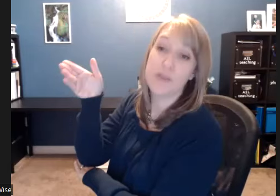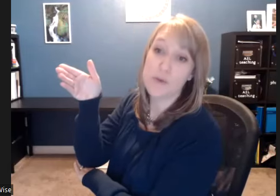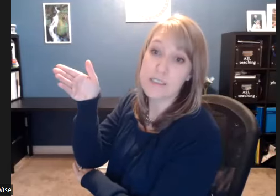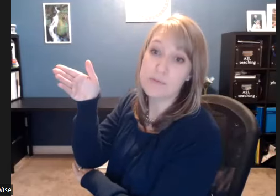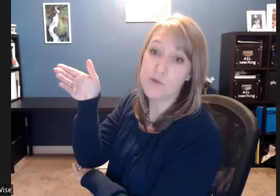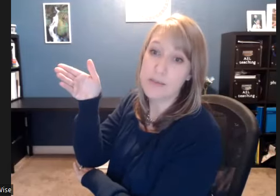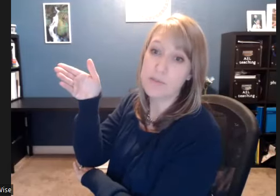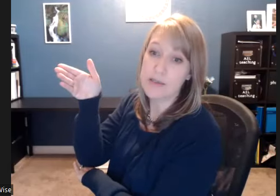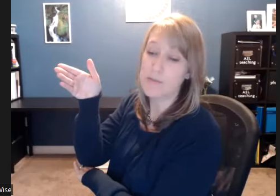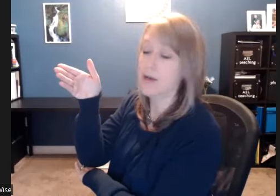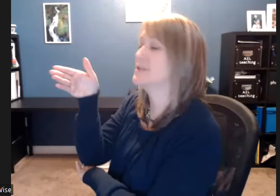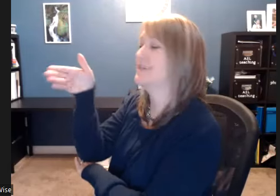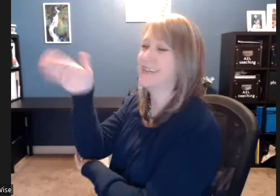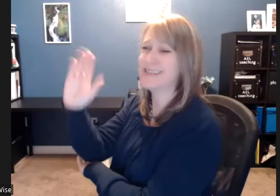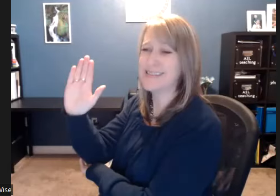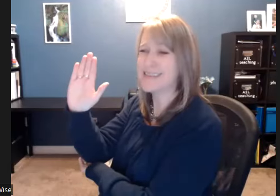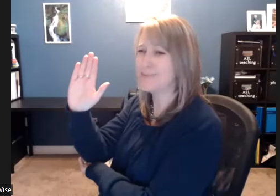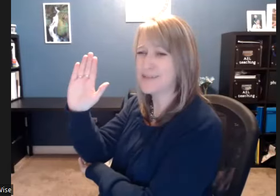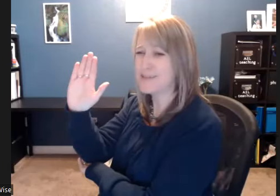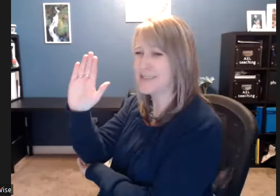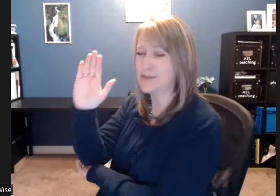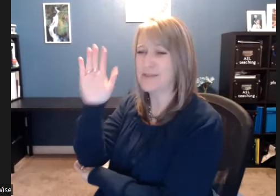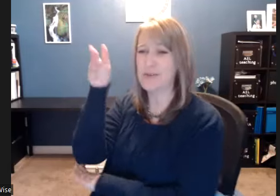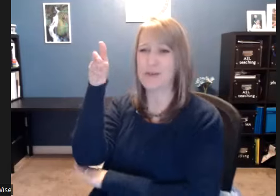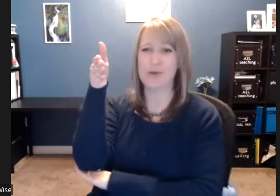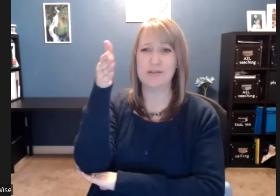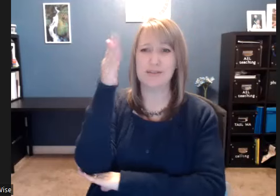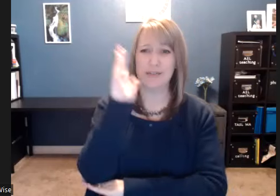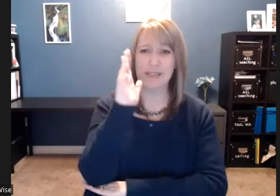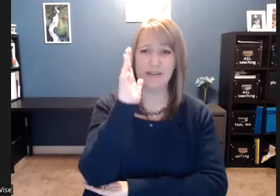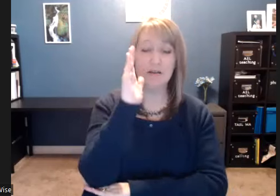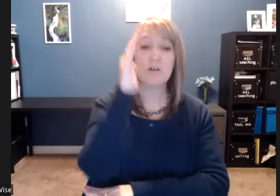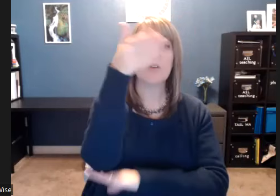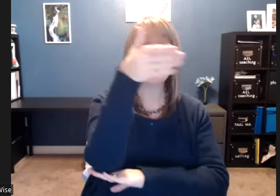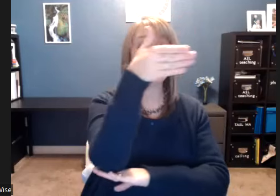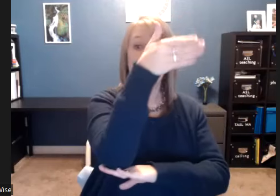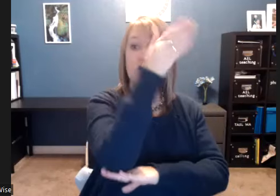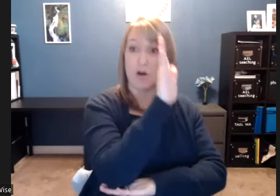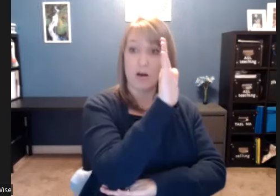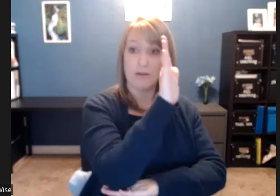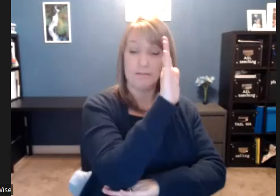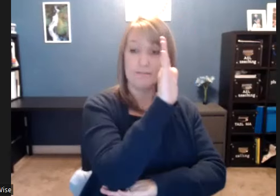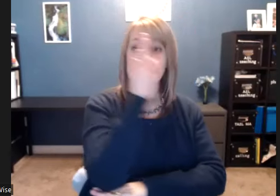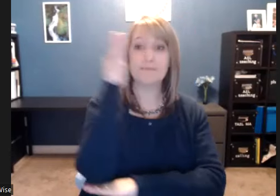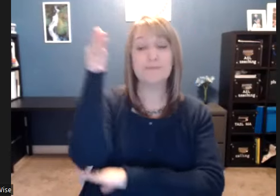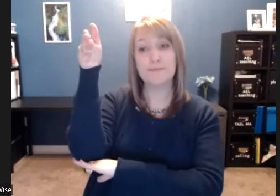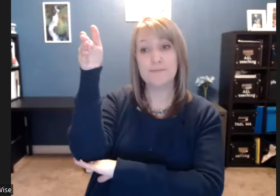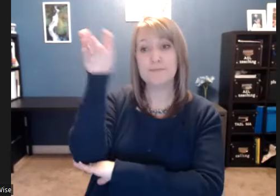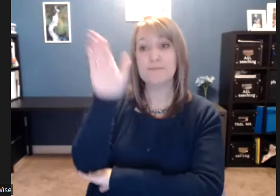with your wrist movement, point them up. Sorry, this is sometimes I don't have the right words. Sorry. So that's God.